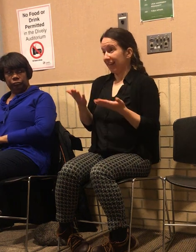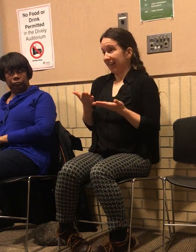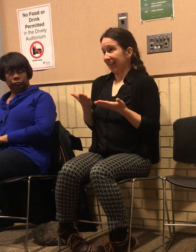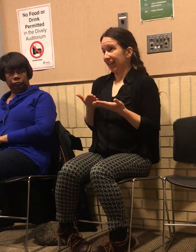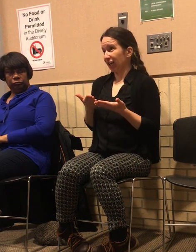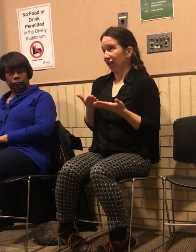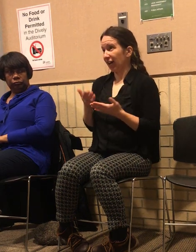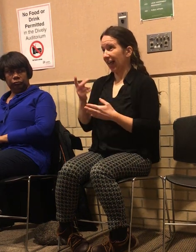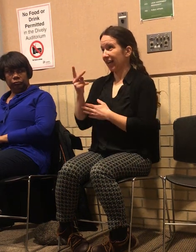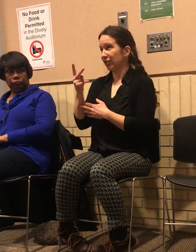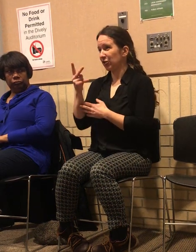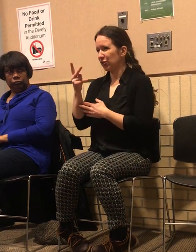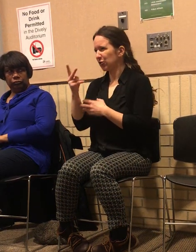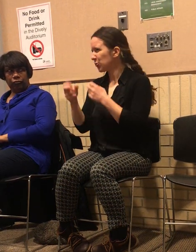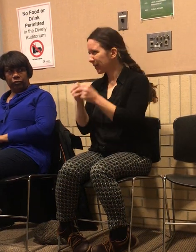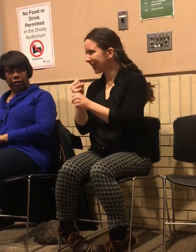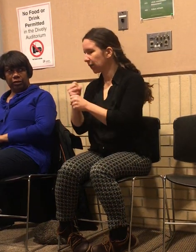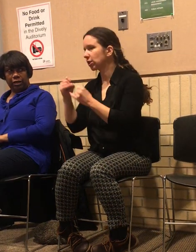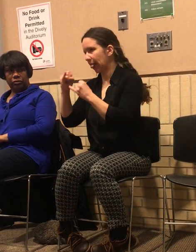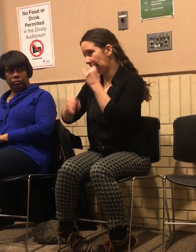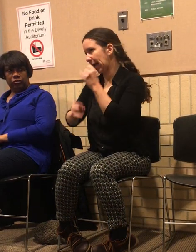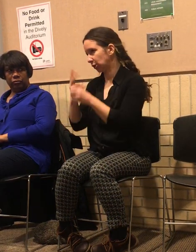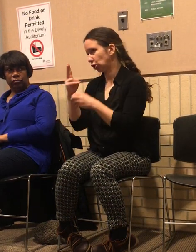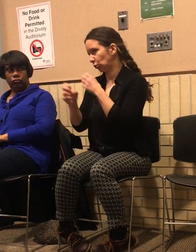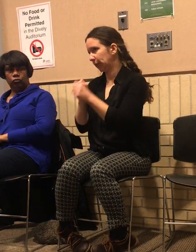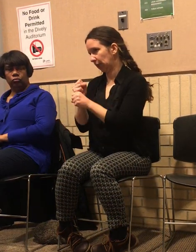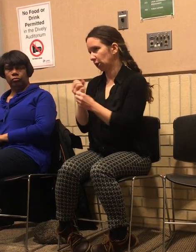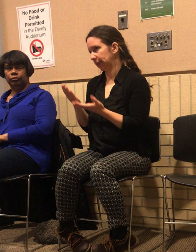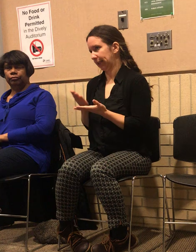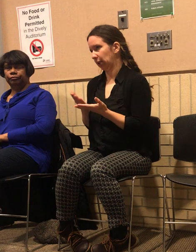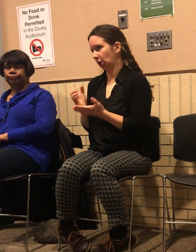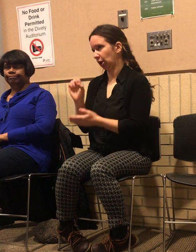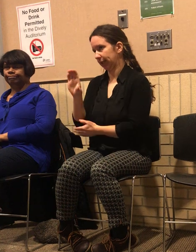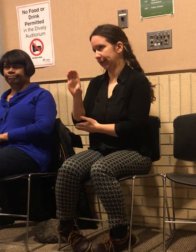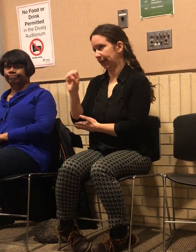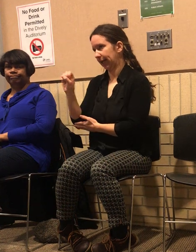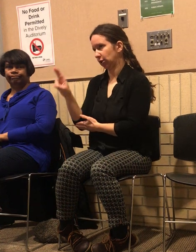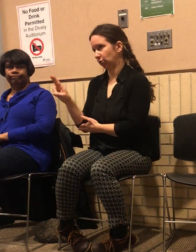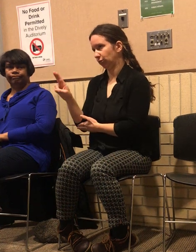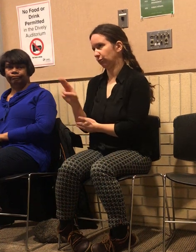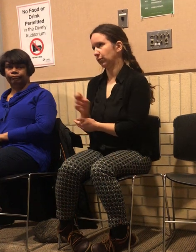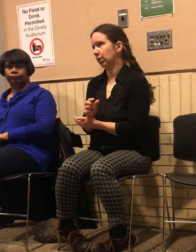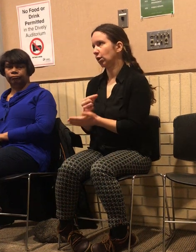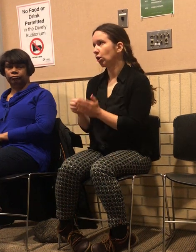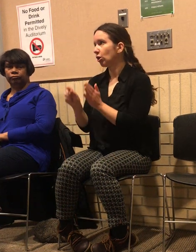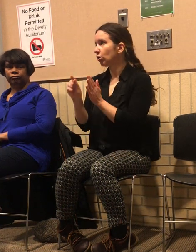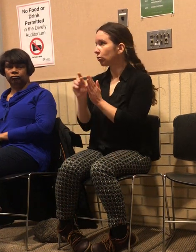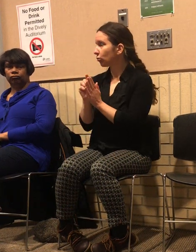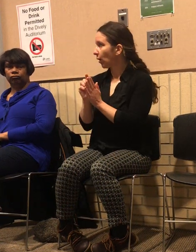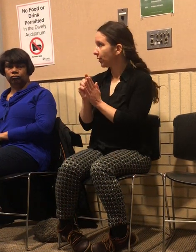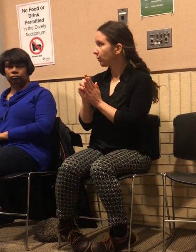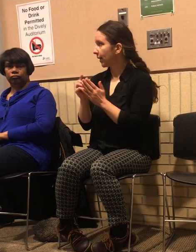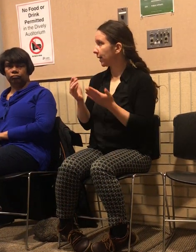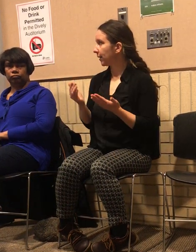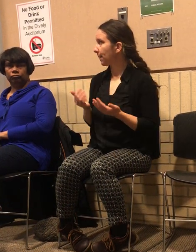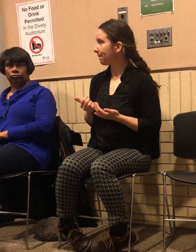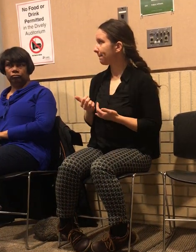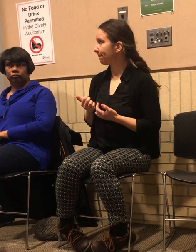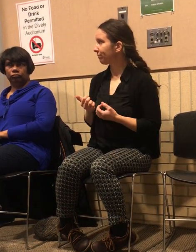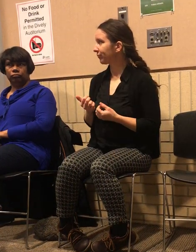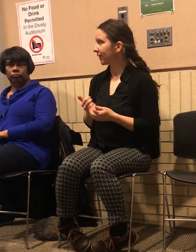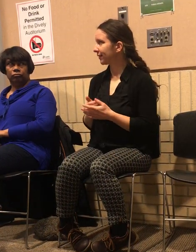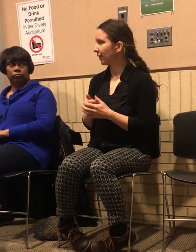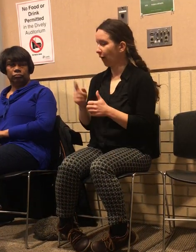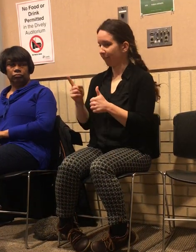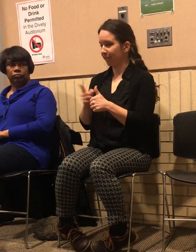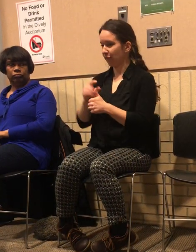ever could have made. I was very happy here and I hit the ground running. Graduated, From there, I took my first job at an